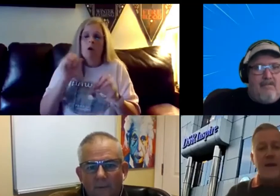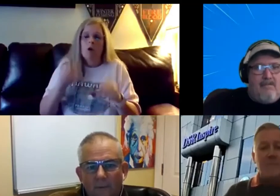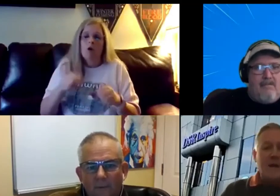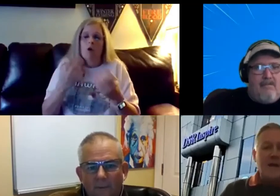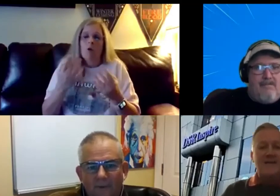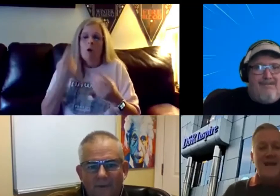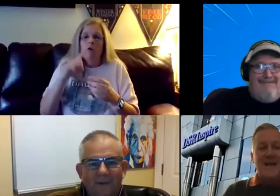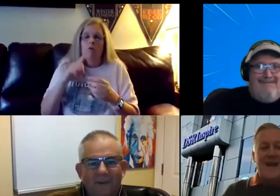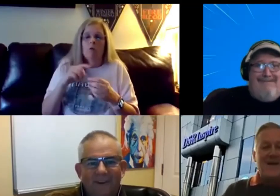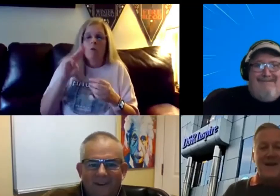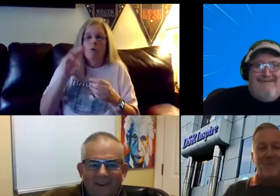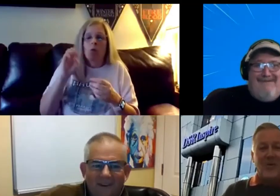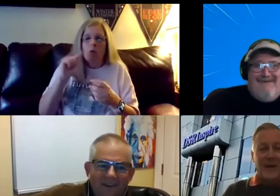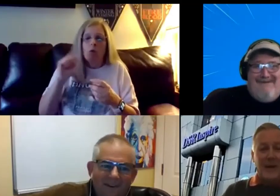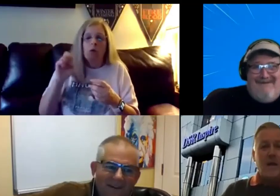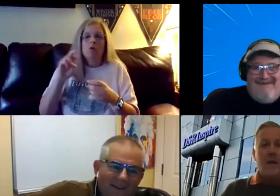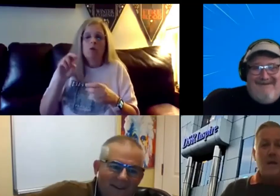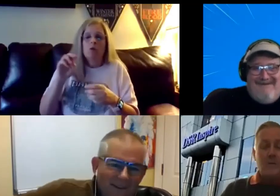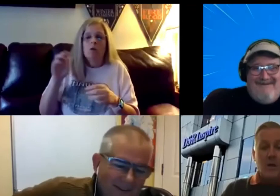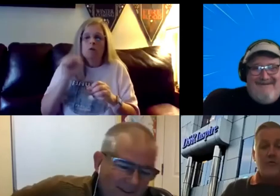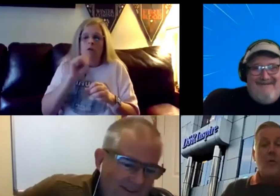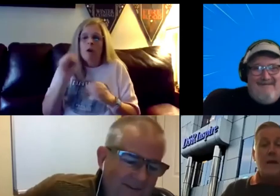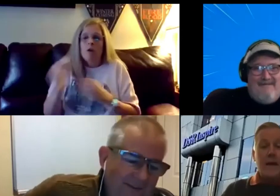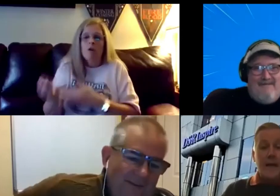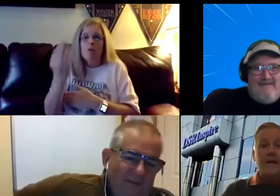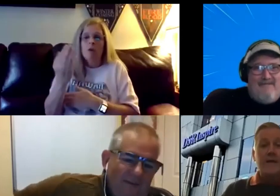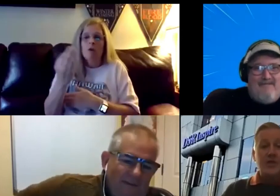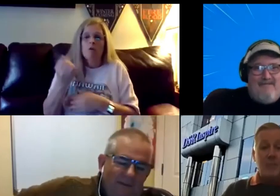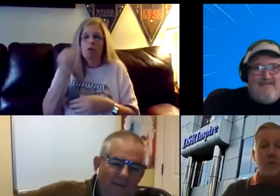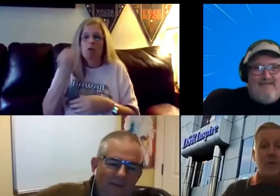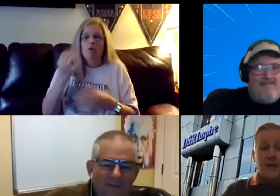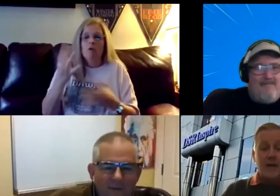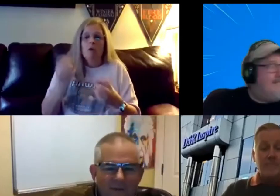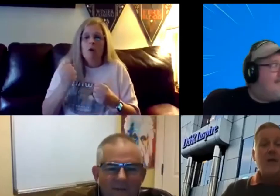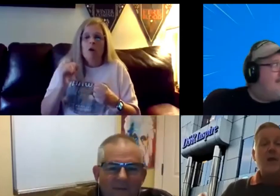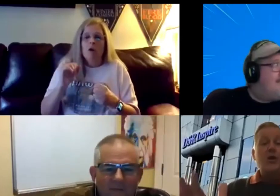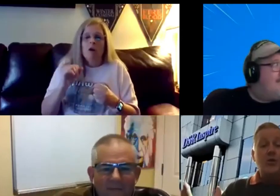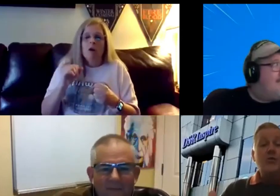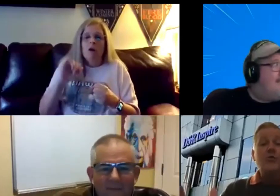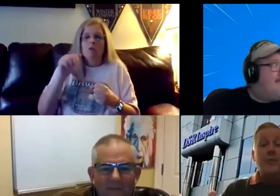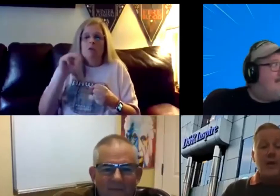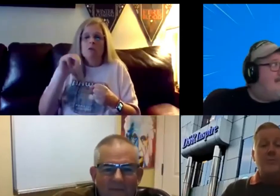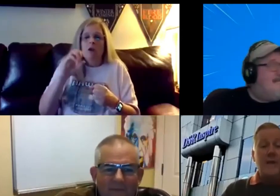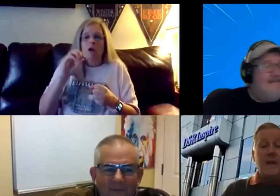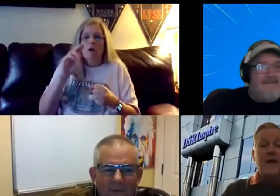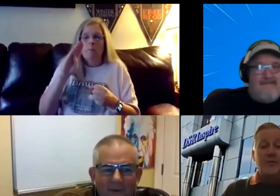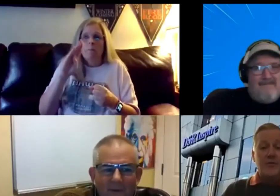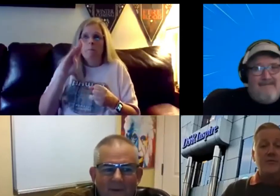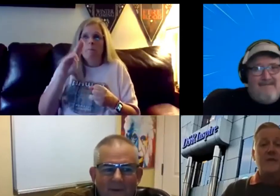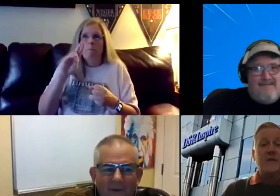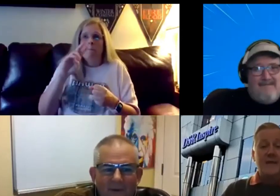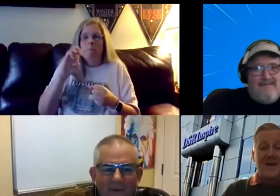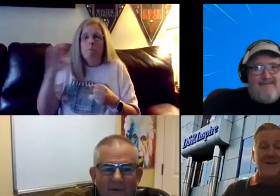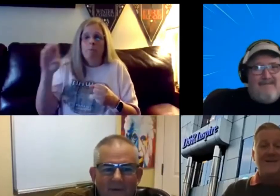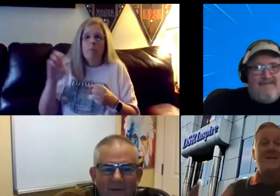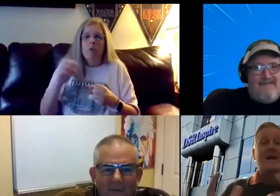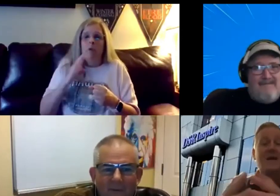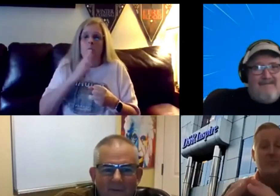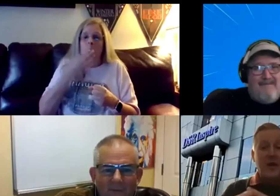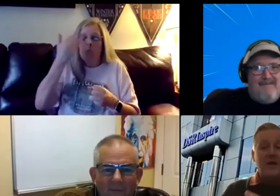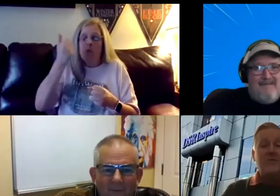Jamboree on Saturday morning. Well, if you want to get on a Jamboree, you better be on Thursday